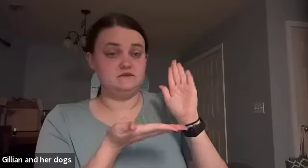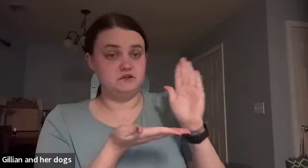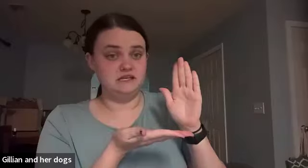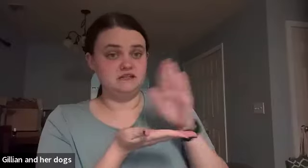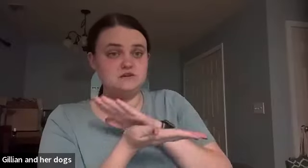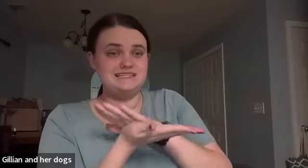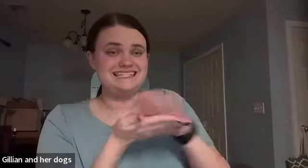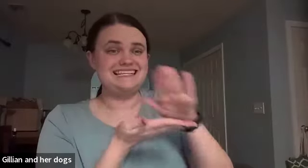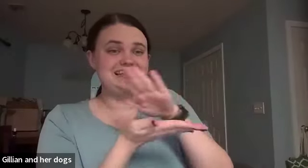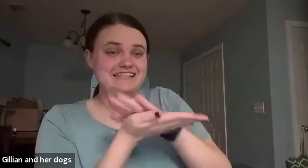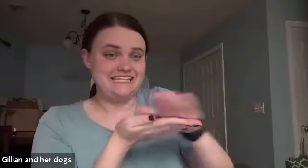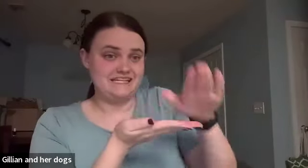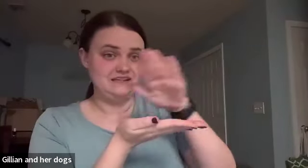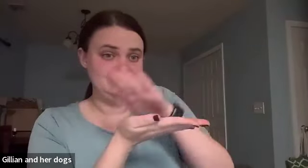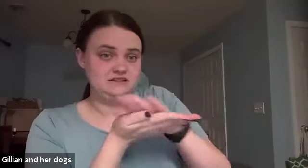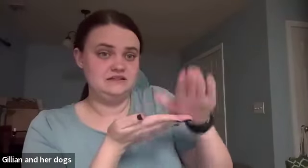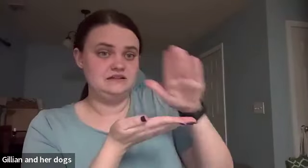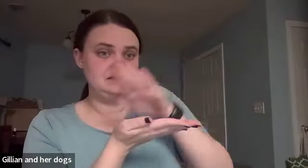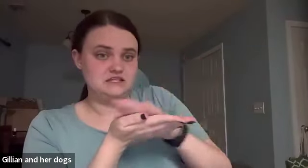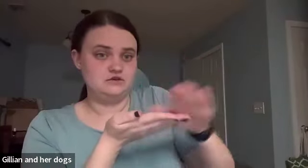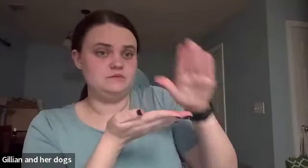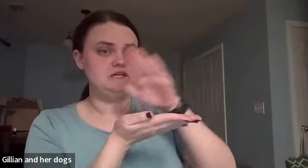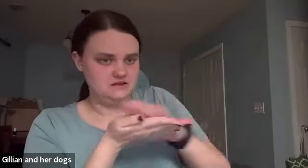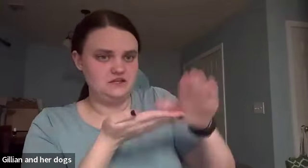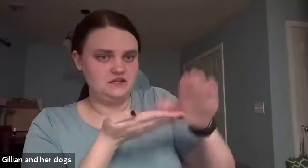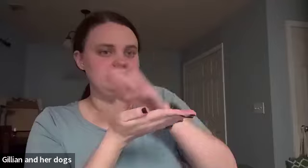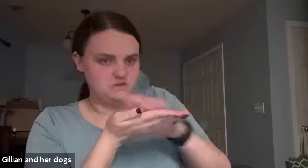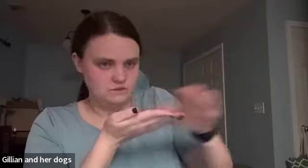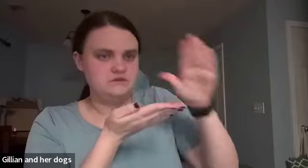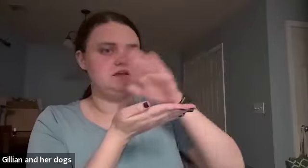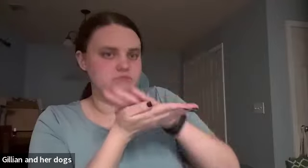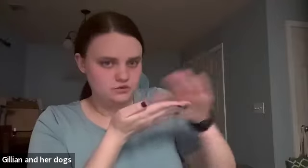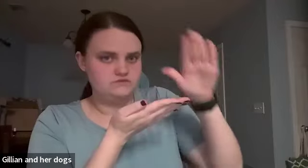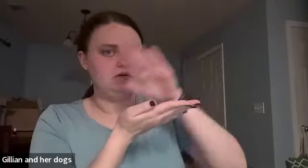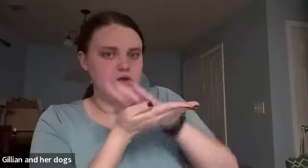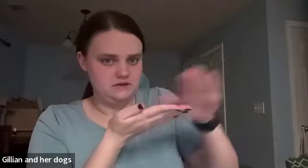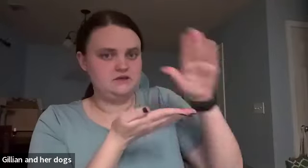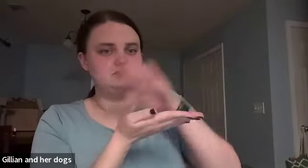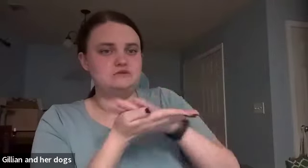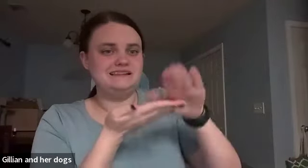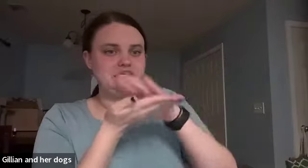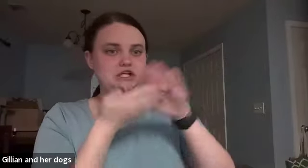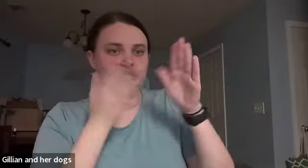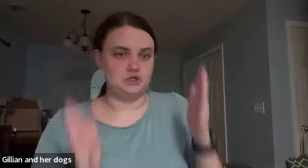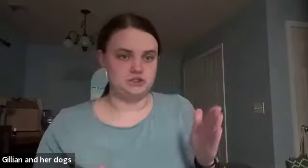sign for clean. So this is clean. It's like you're repeatedly or like sweeping and like wiping. So